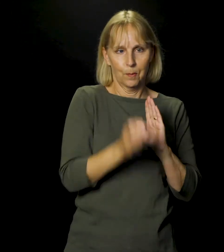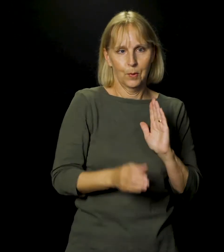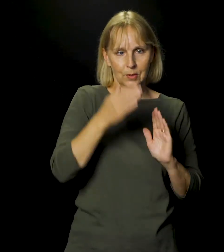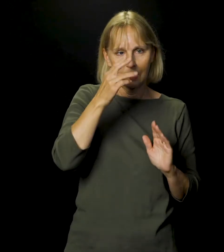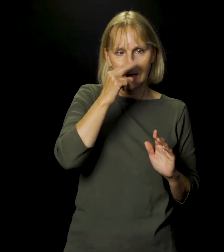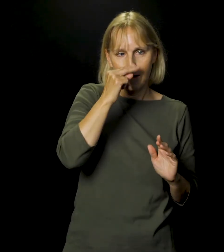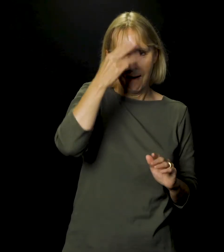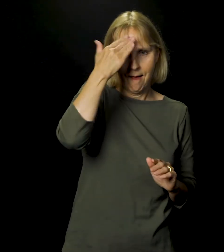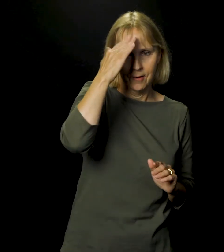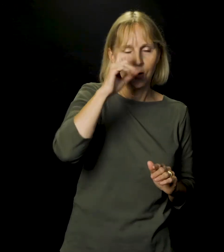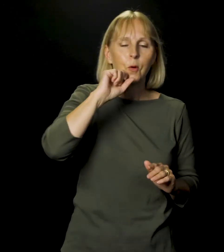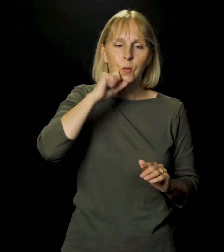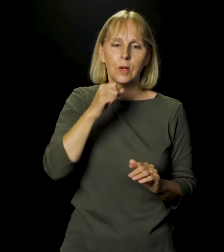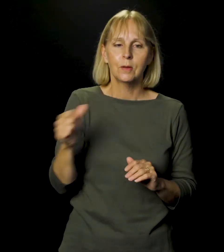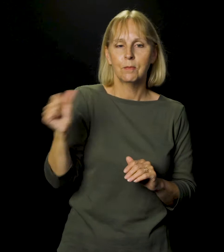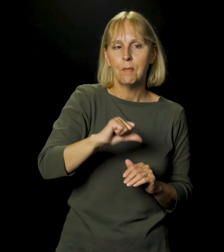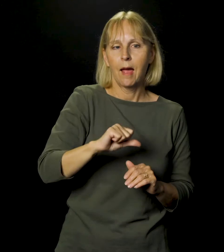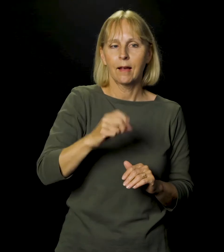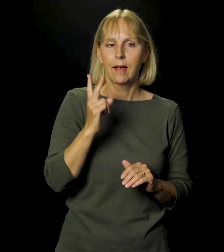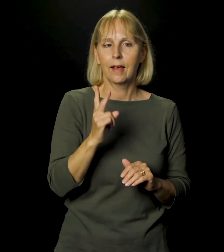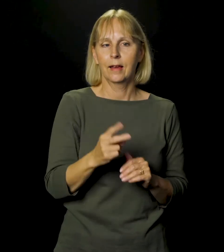bringing it back, the "What Would Jesus Do" band.